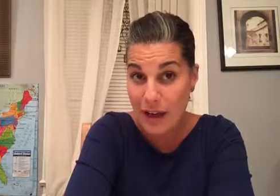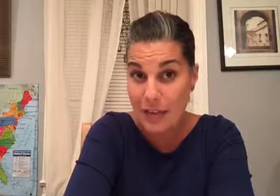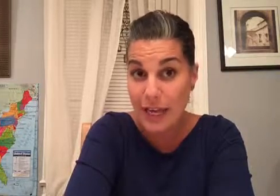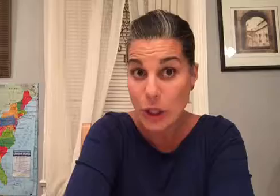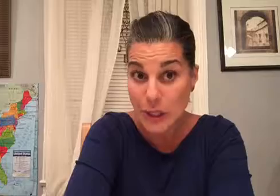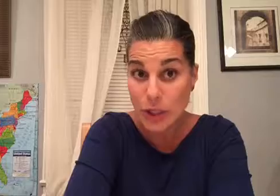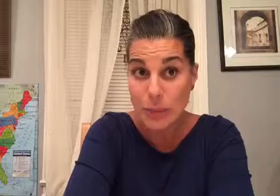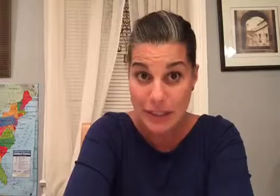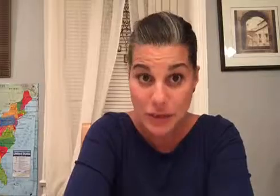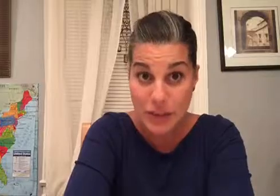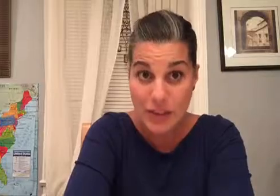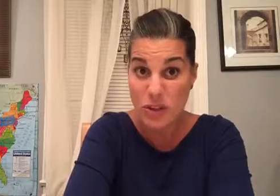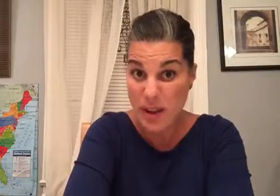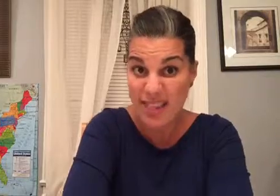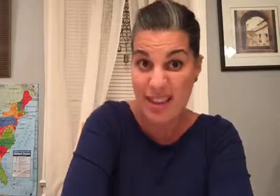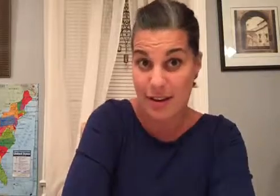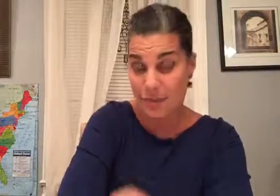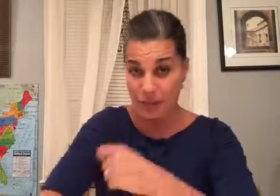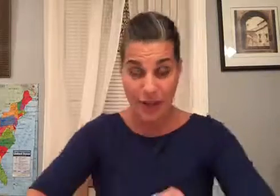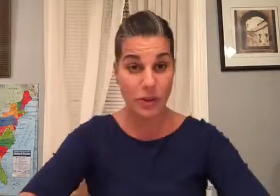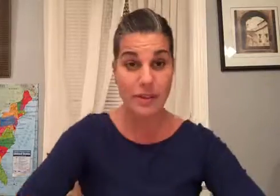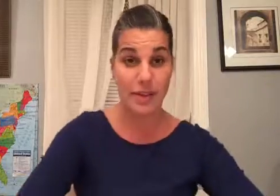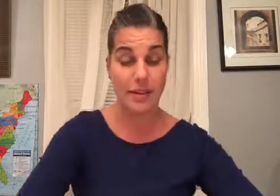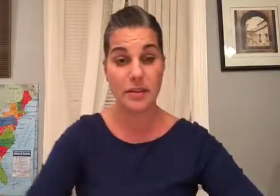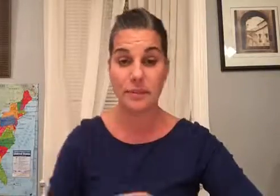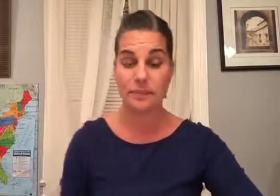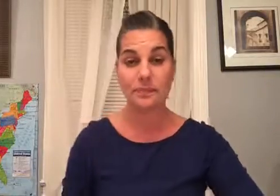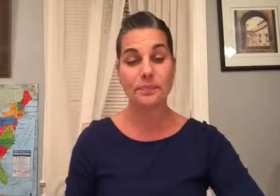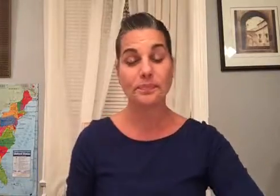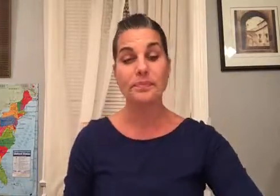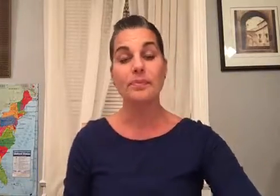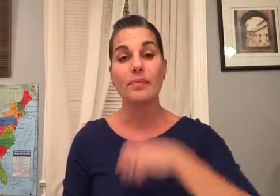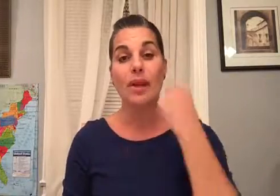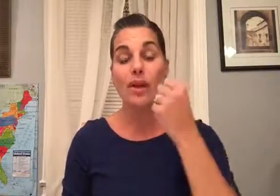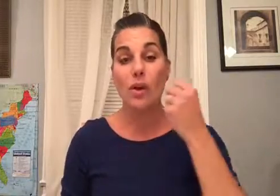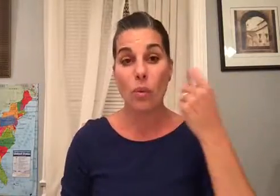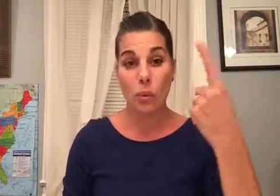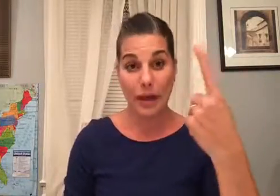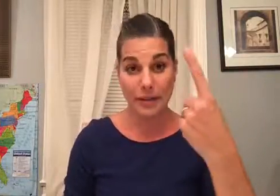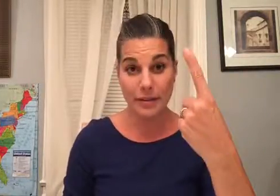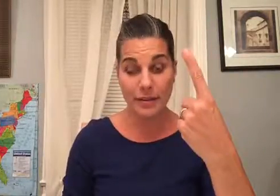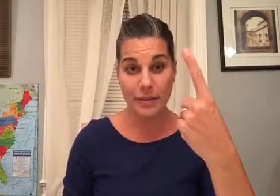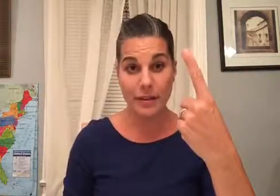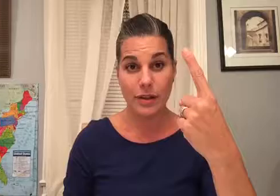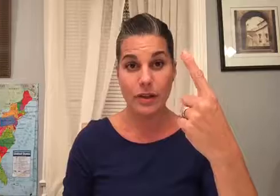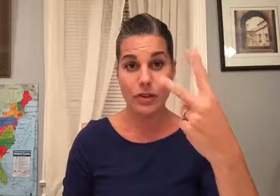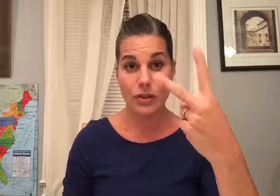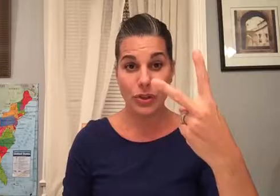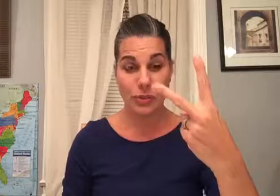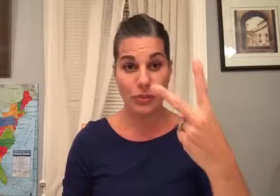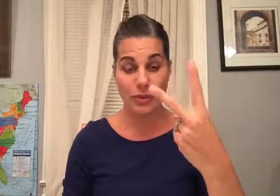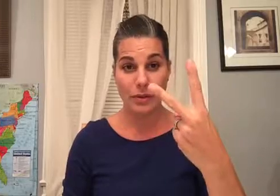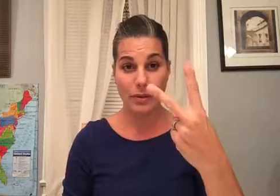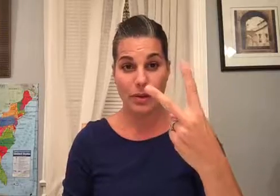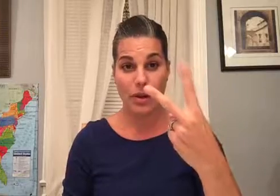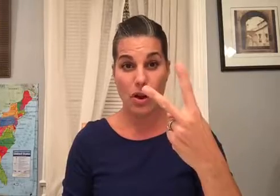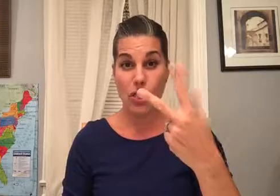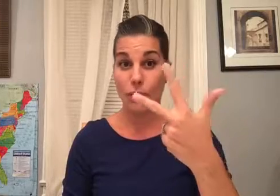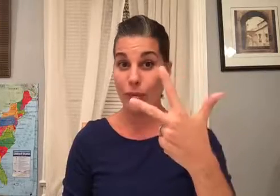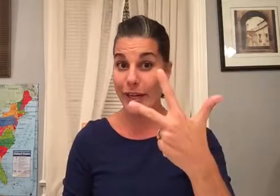5, it looks a little bit different than you might think. It looks like this. 1, 2,